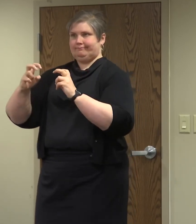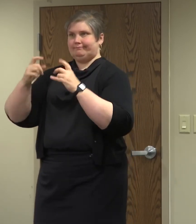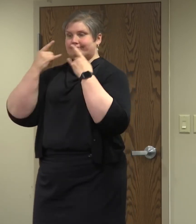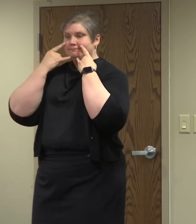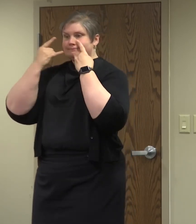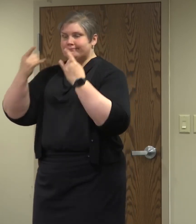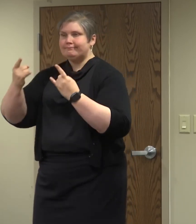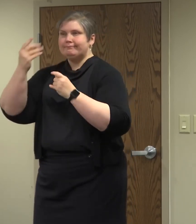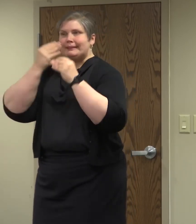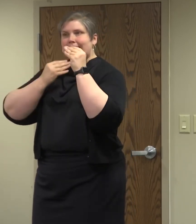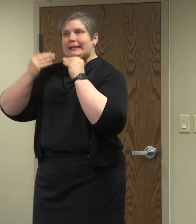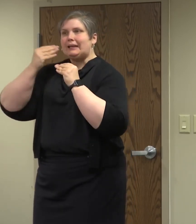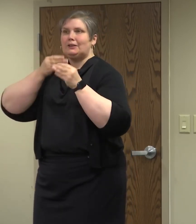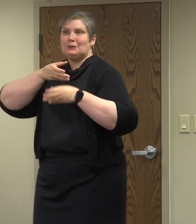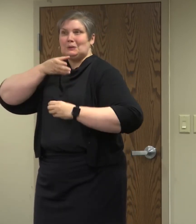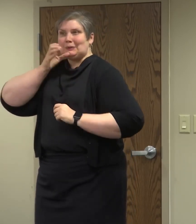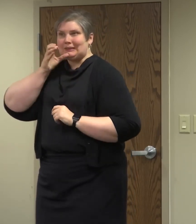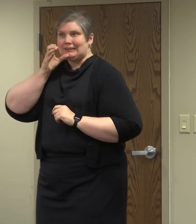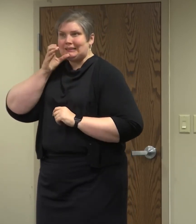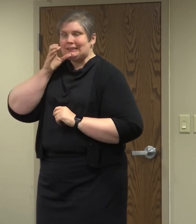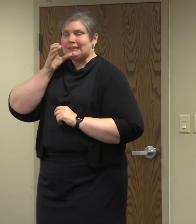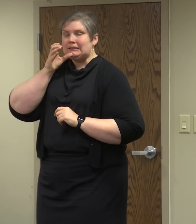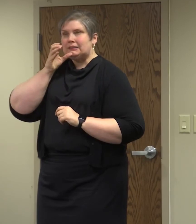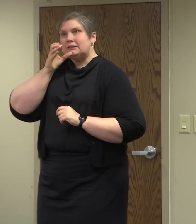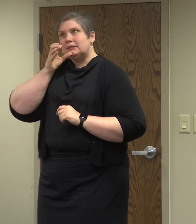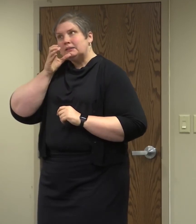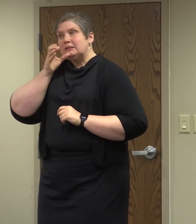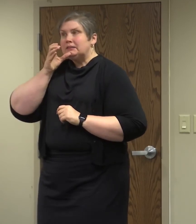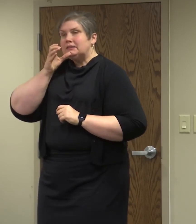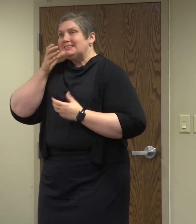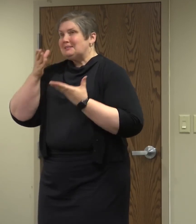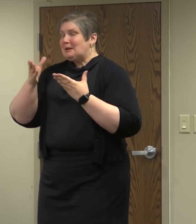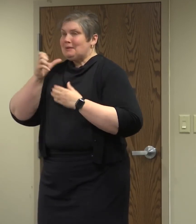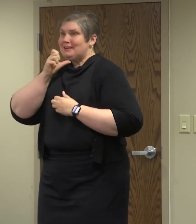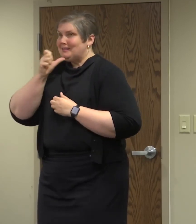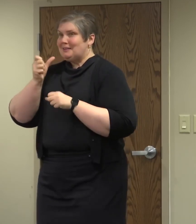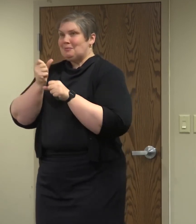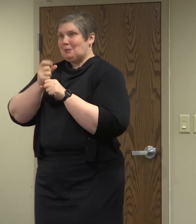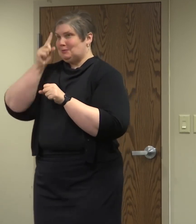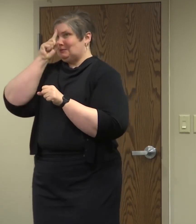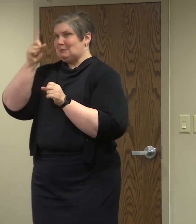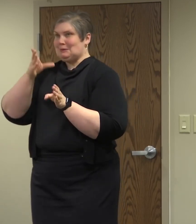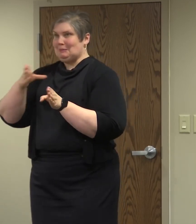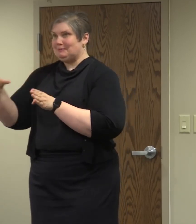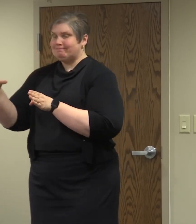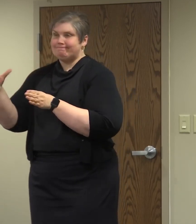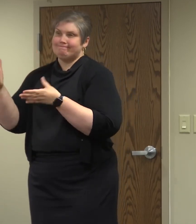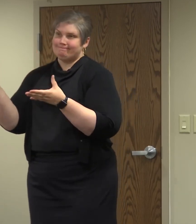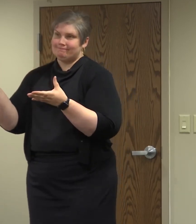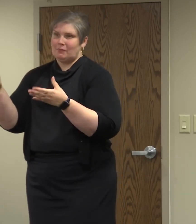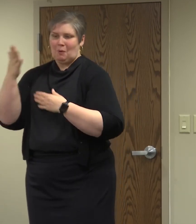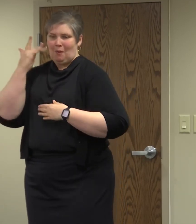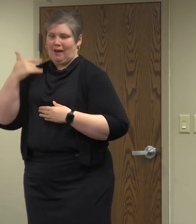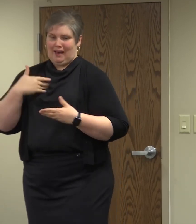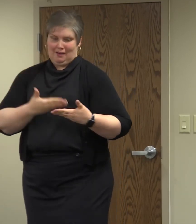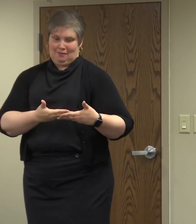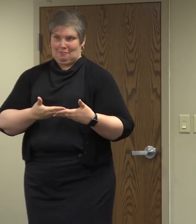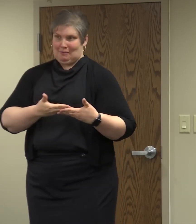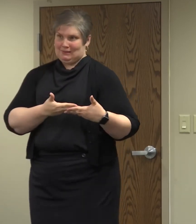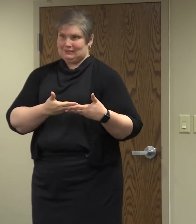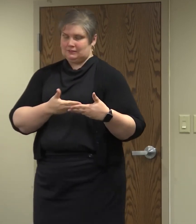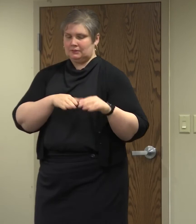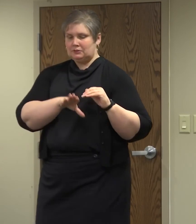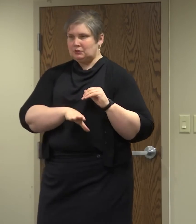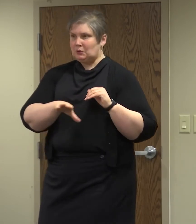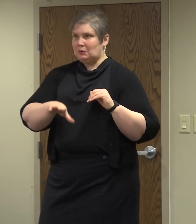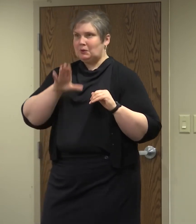for vaccination, so our children under the age of 5, so our new infants, our babies, our toddlers, because we have to